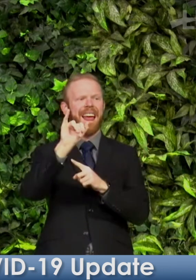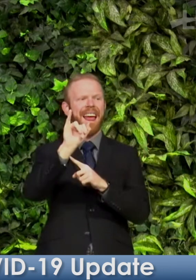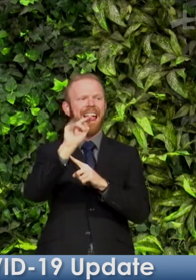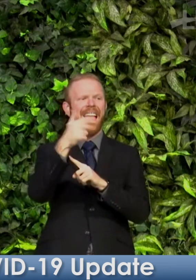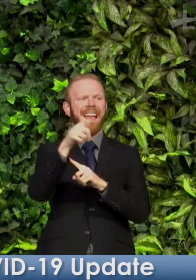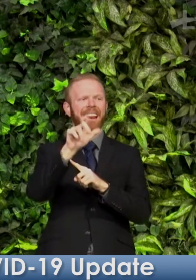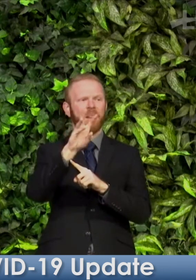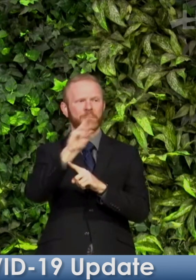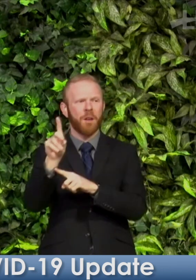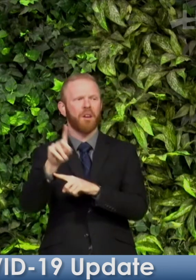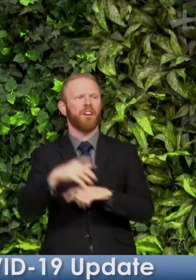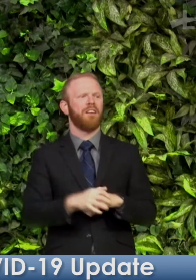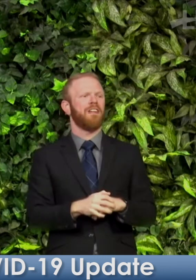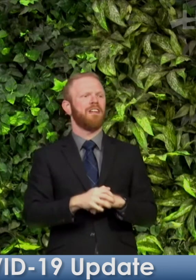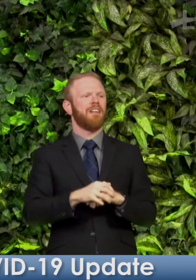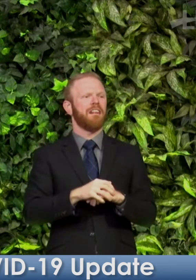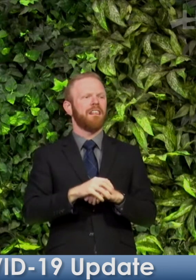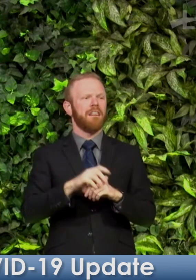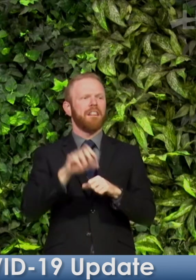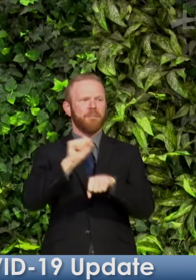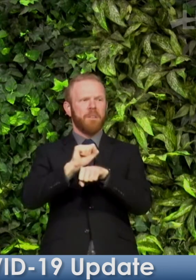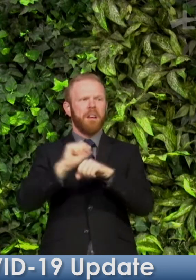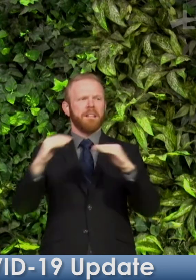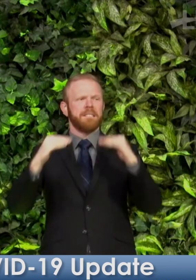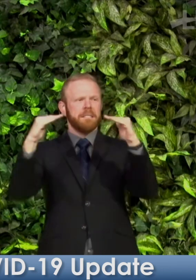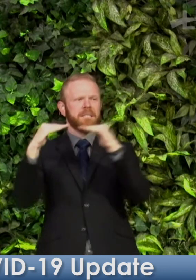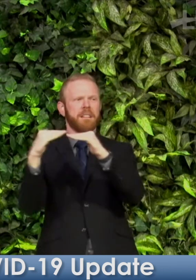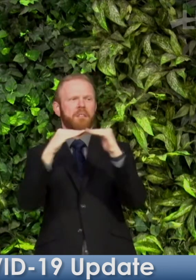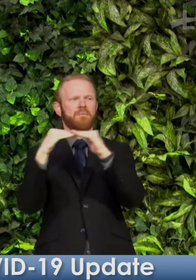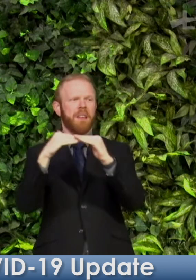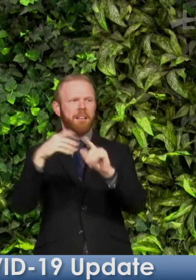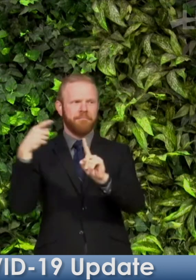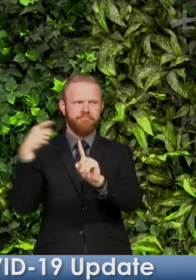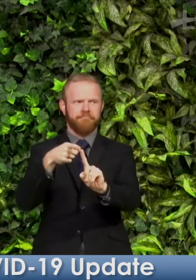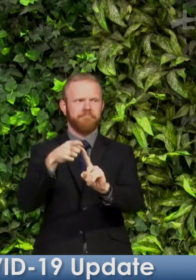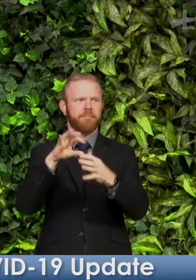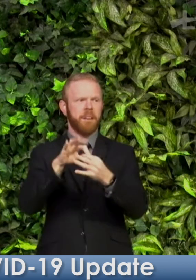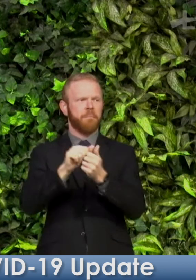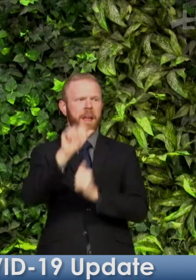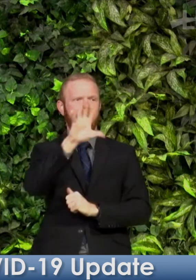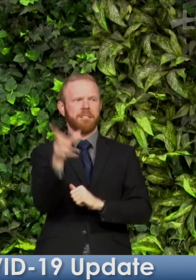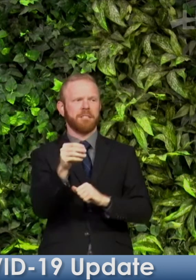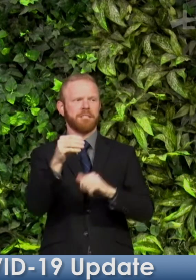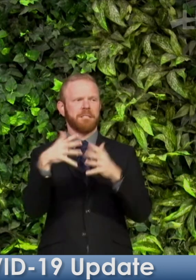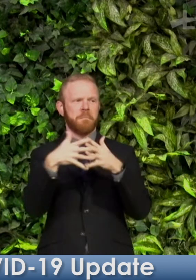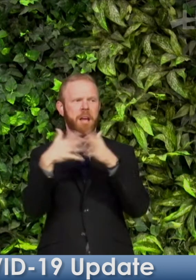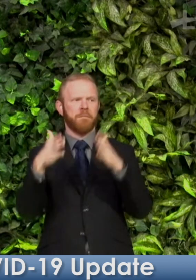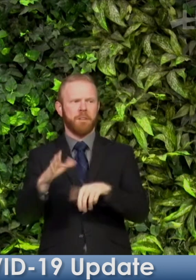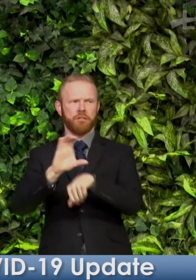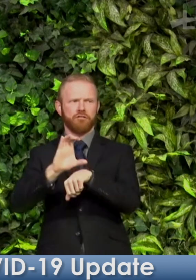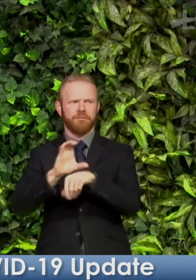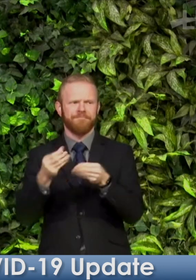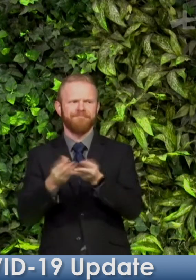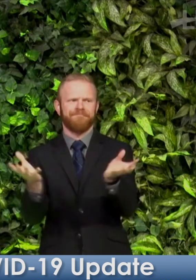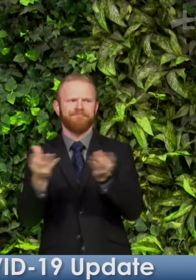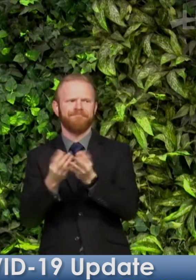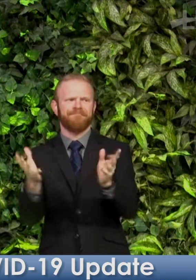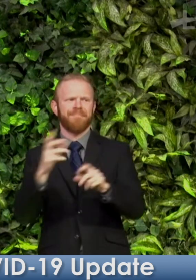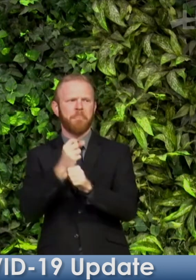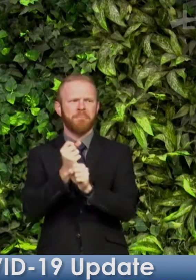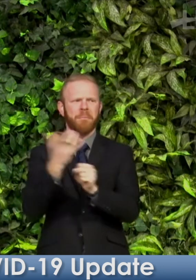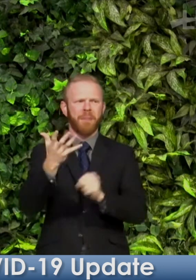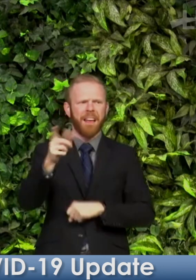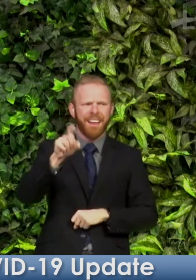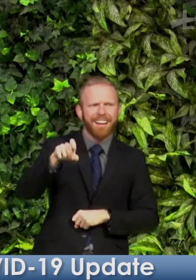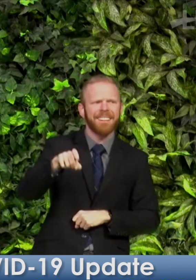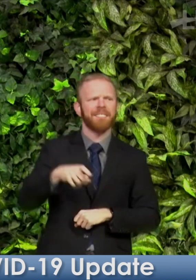cause of equity, particularly in African-American churches, and make sure that we are meeting people where they are, including public housing sites, Boyle Heights,